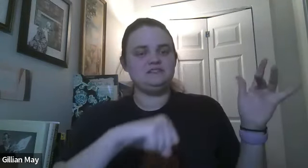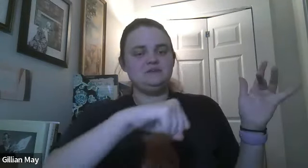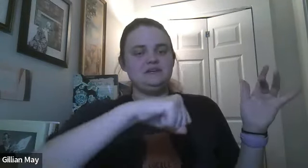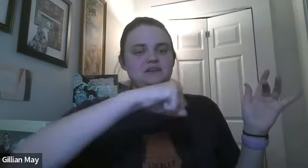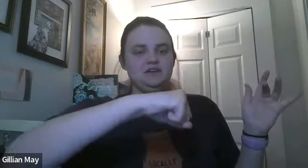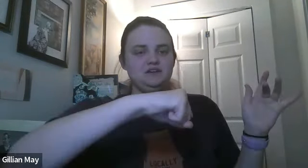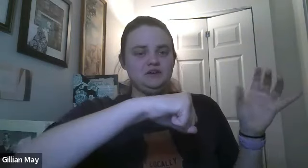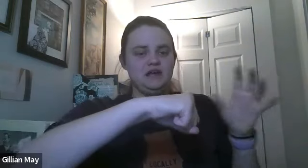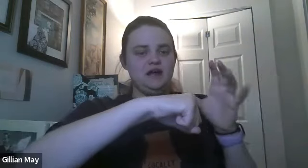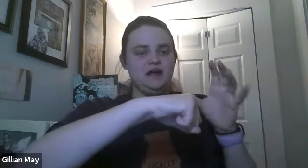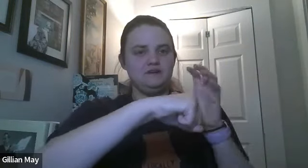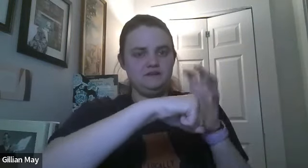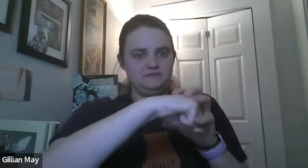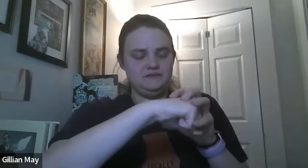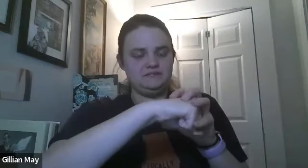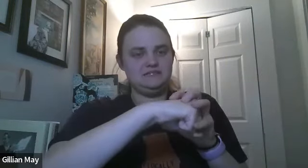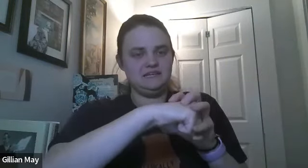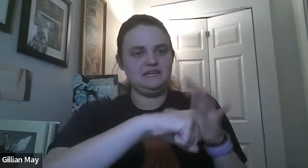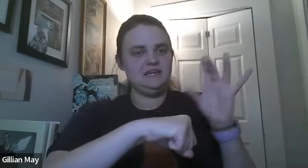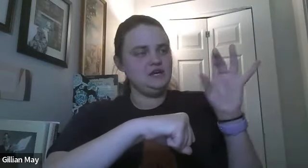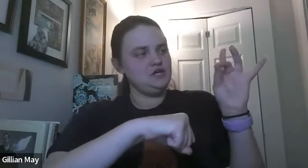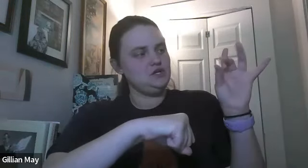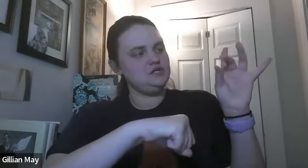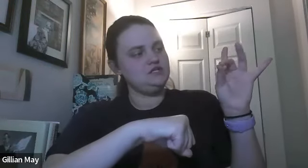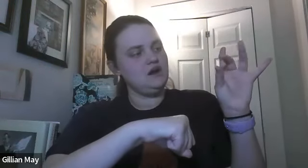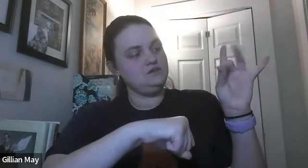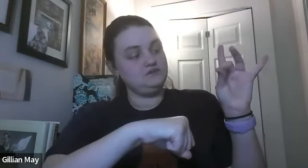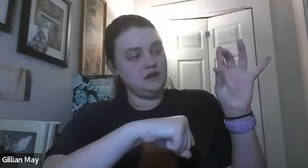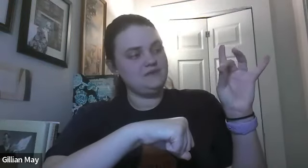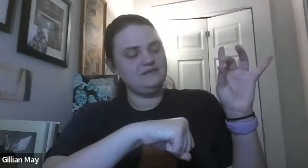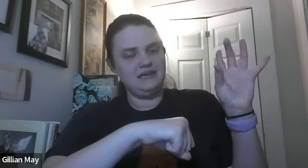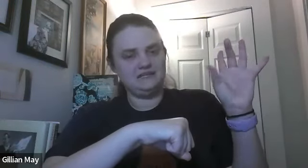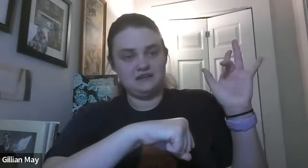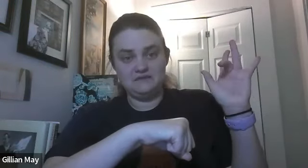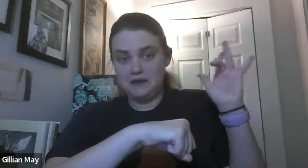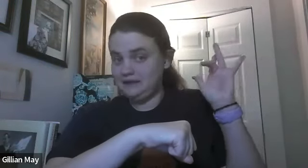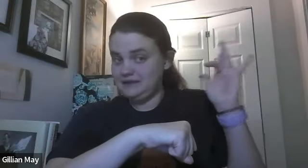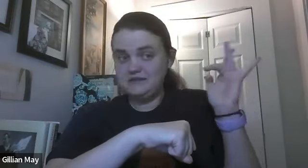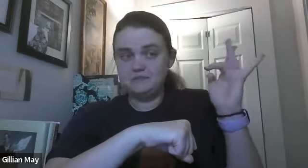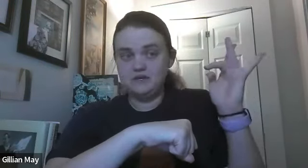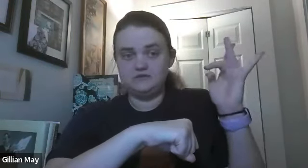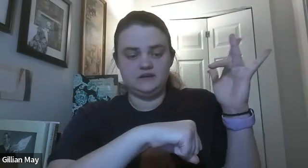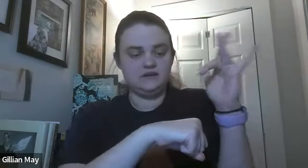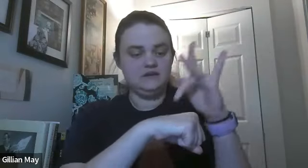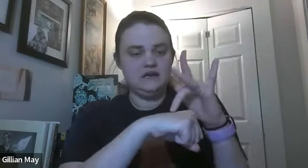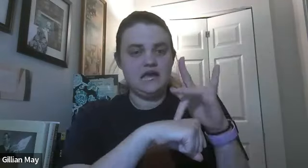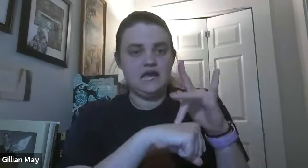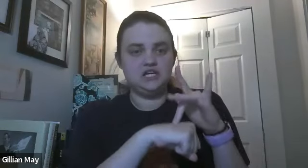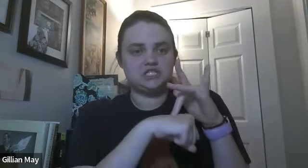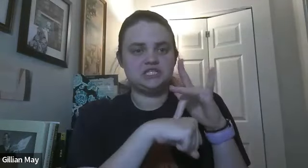to be, you're going to have a fist again. Your dominant hand is going to have that, again, that middle finger. And you're just